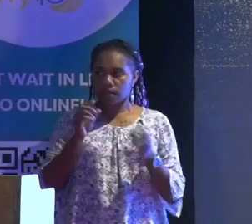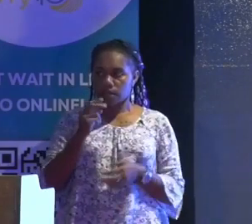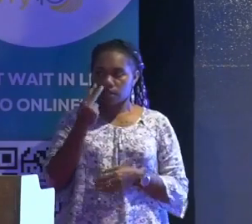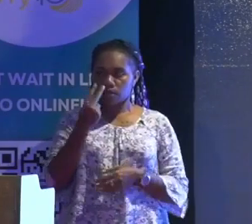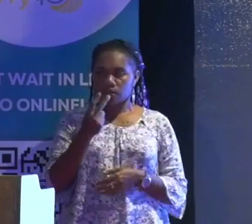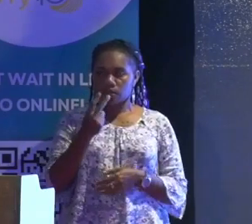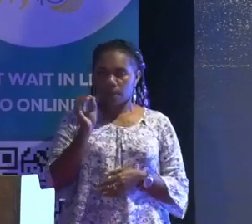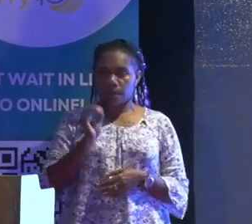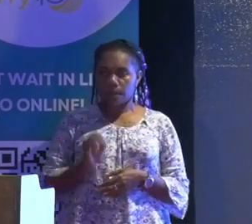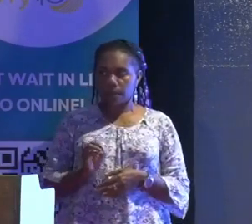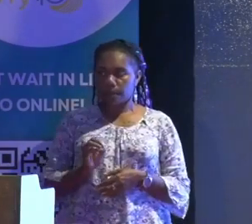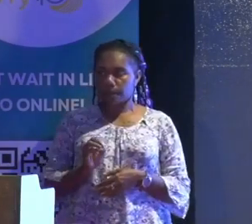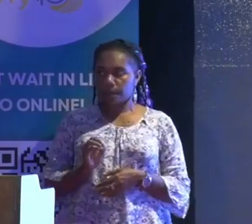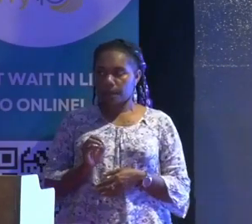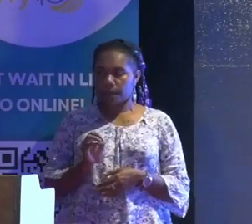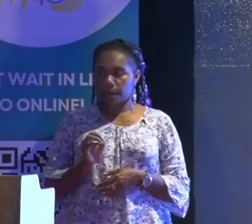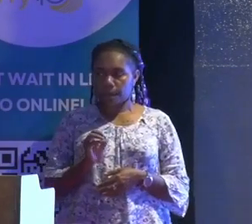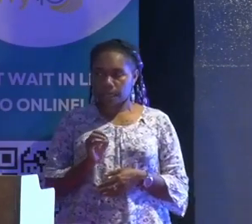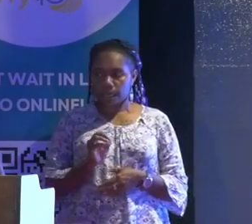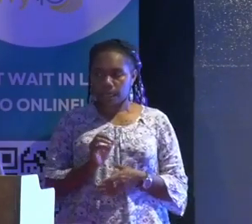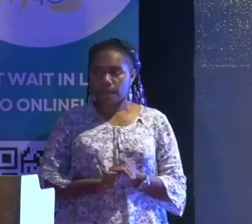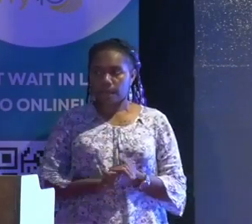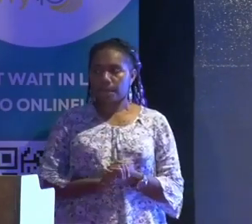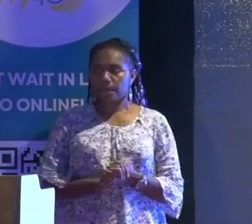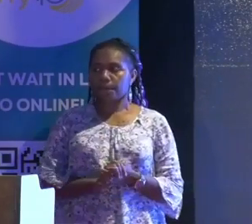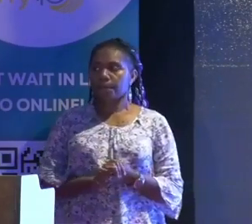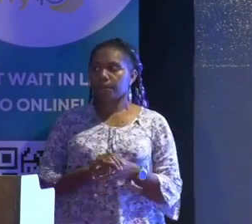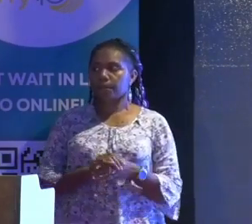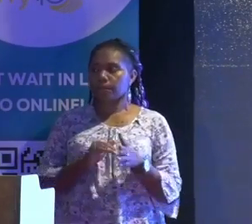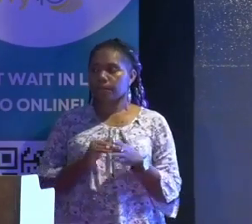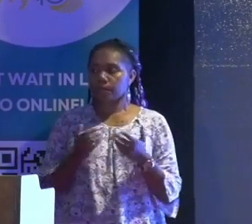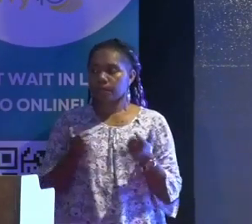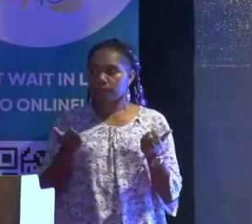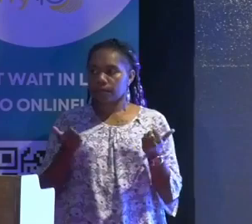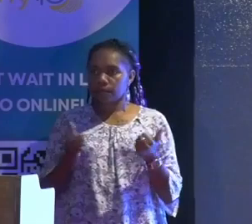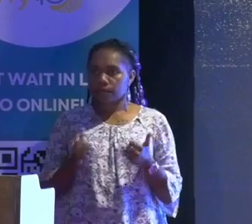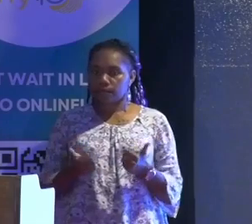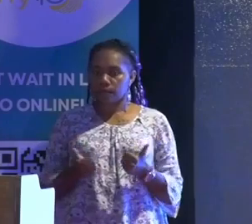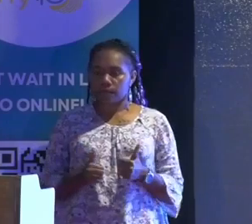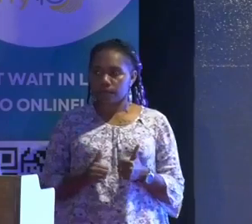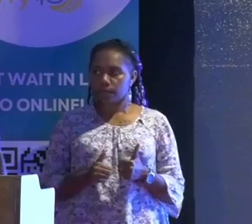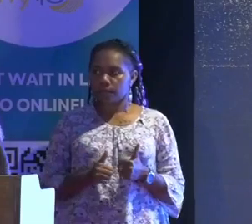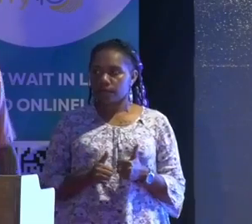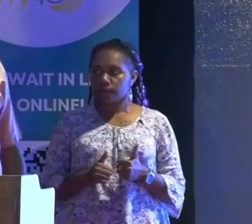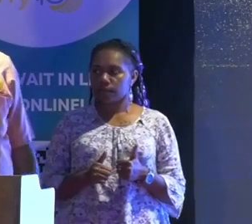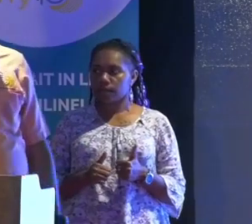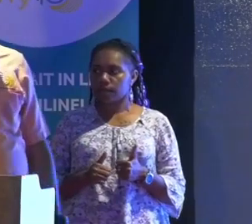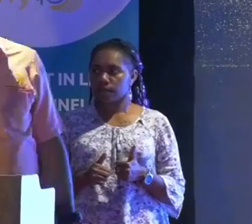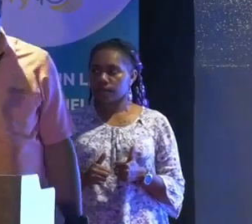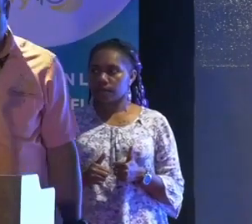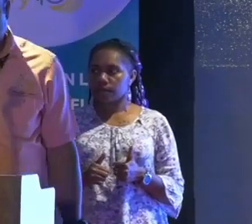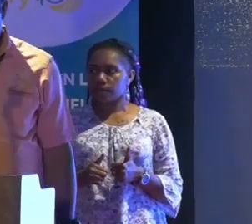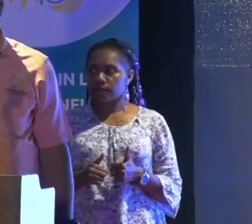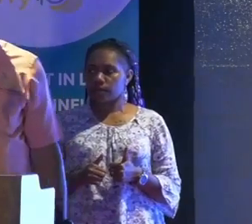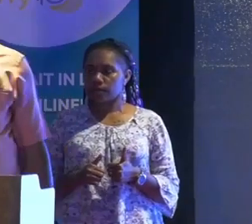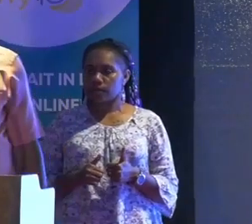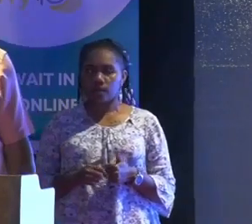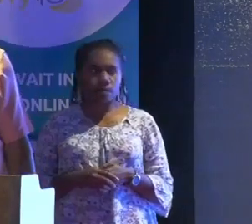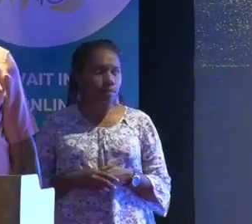I believe that brings us to the end of the salary wage presentation. I believe